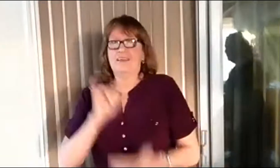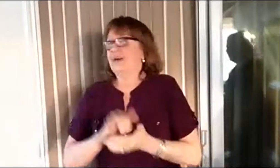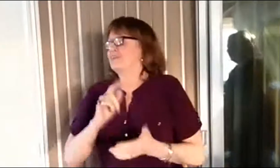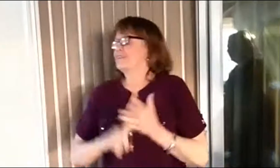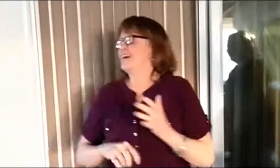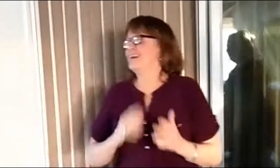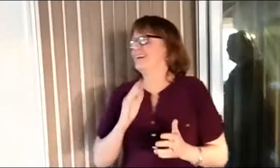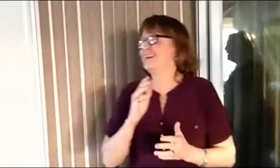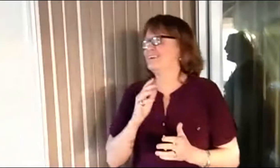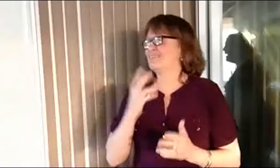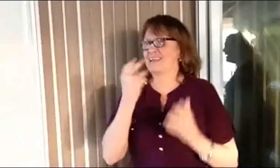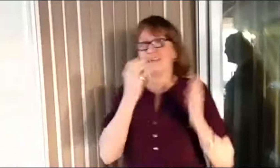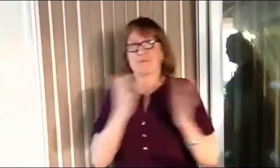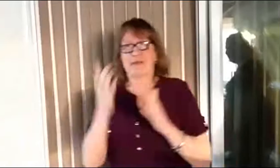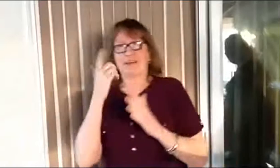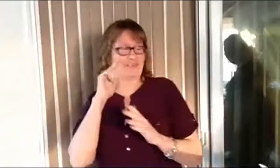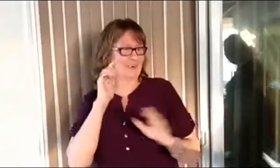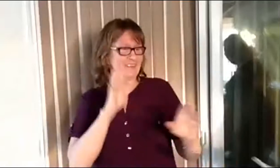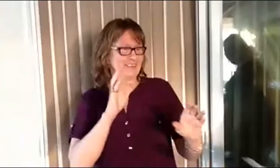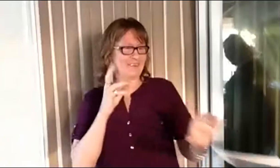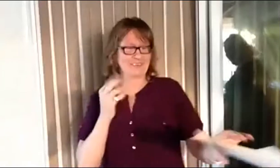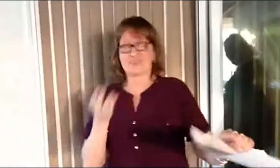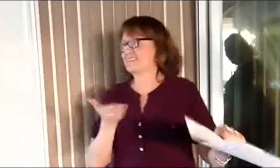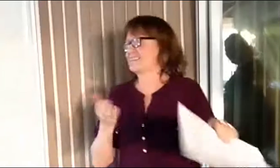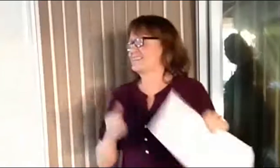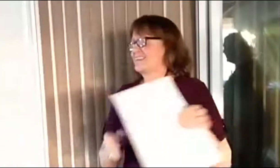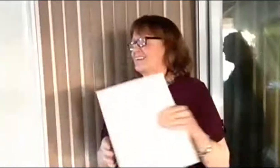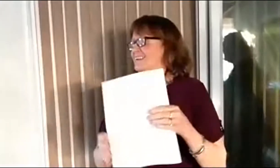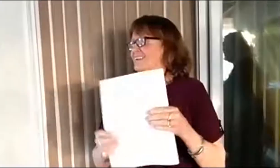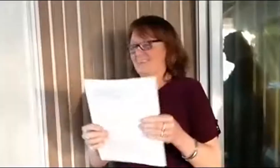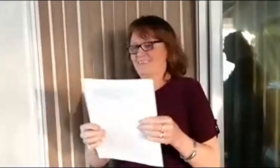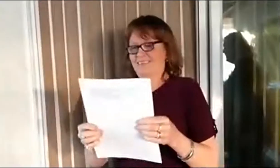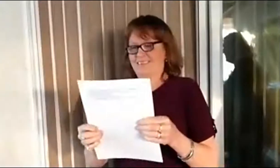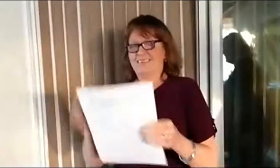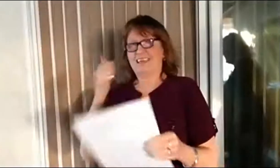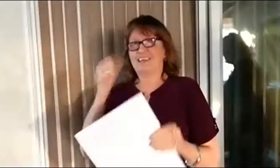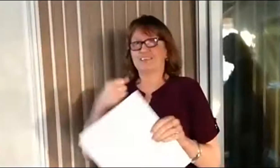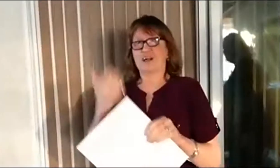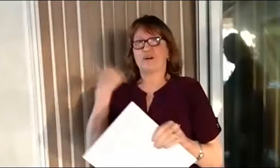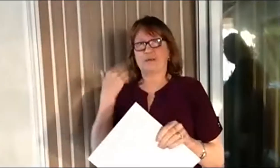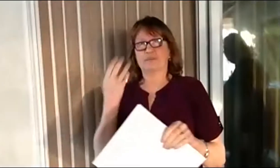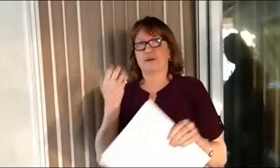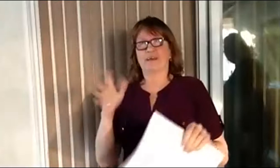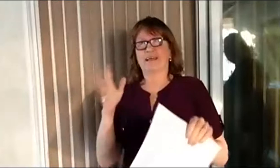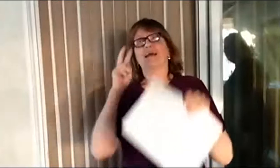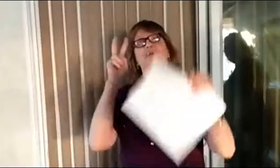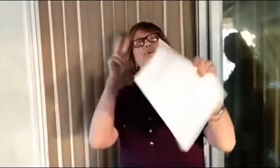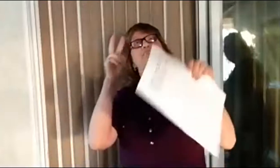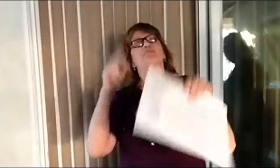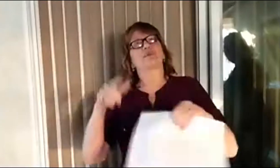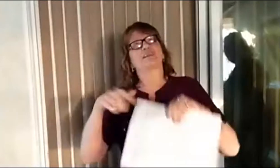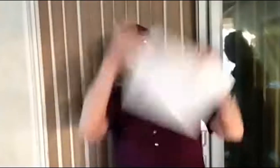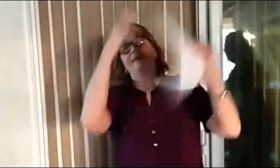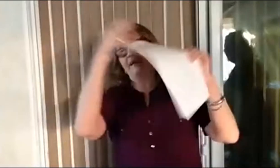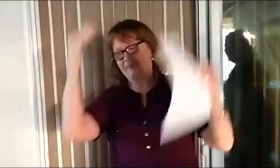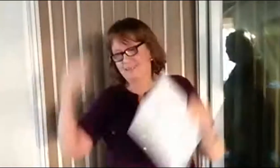And that's what he prepared for his own services. That was 10 years ago. 10 years ago, he was already like looking